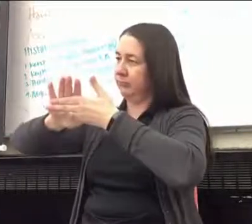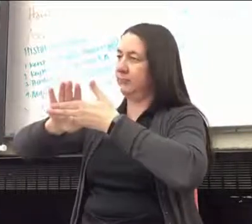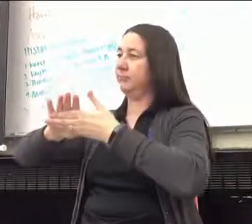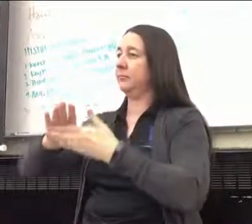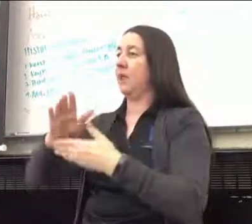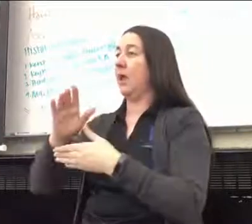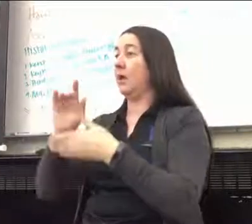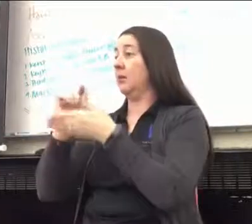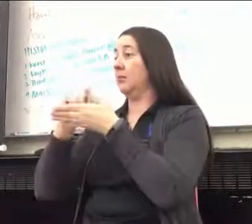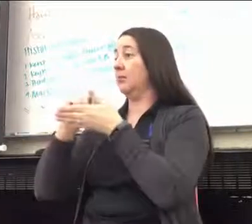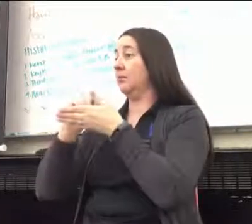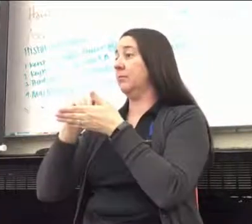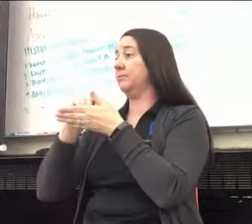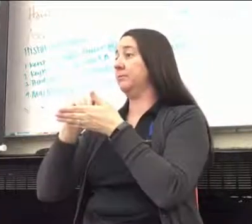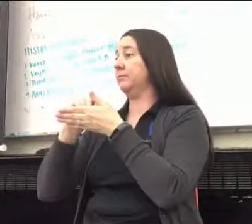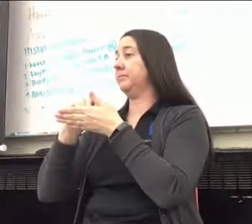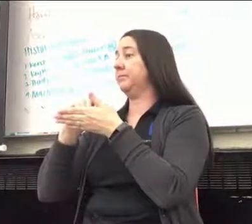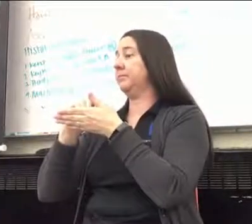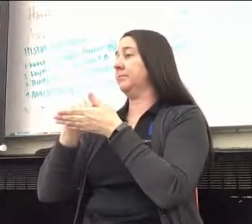put